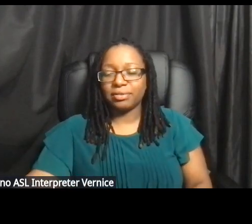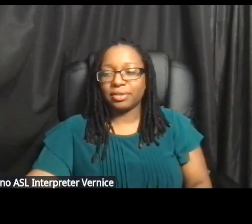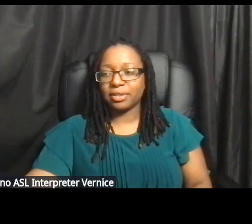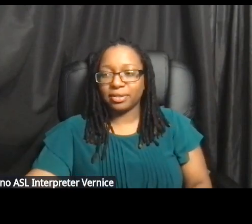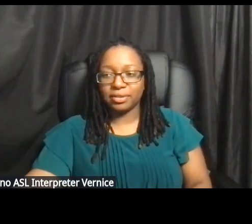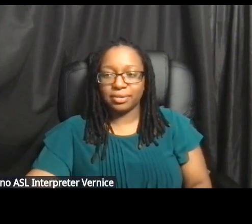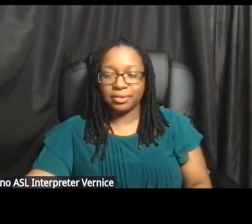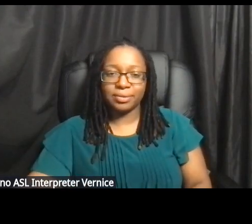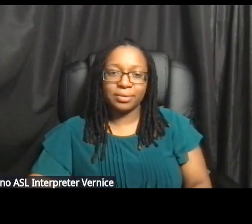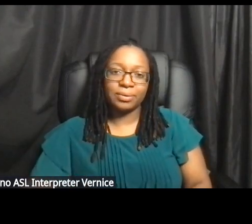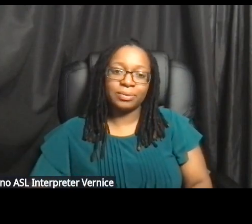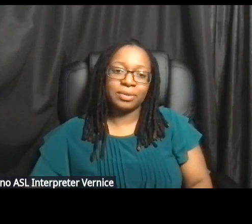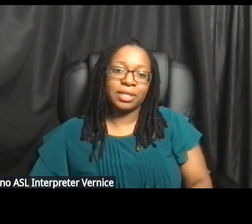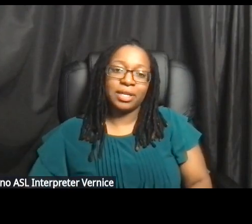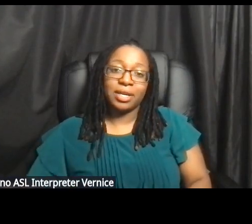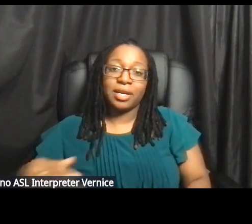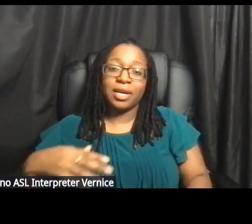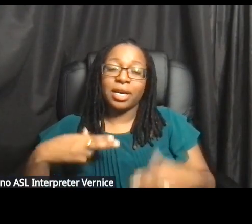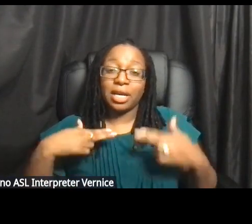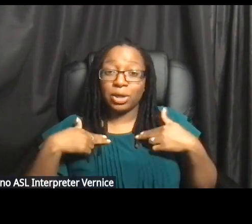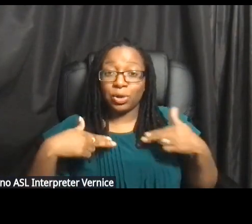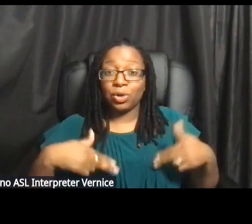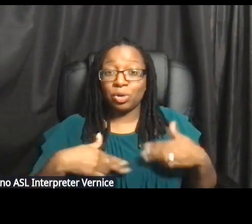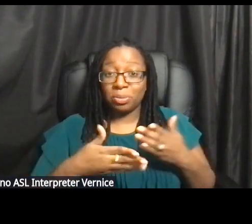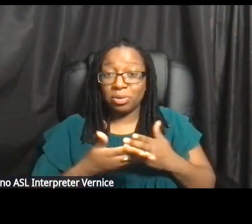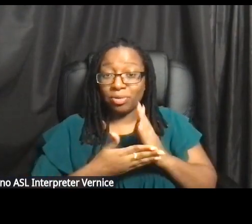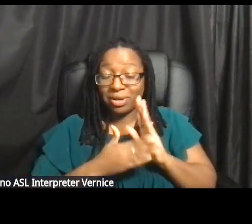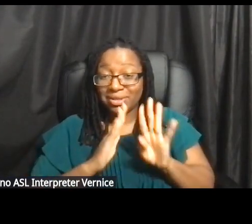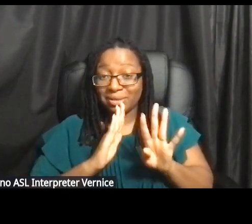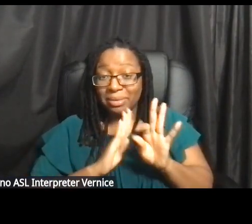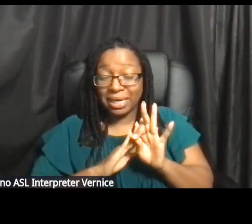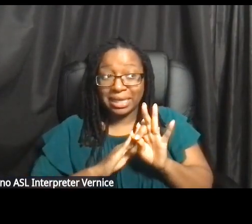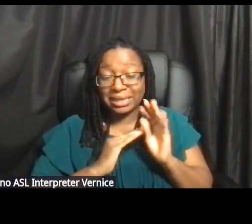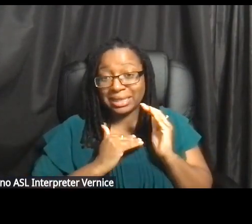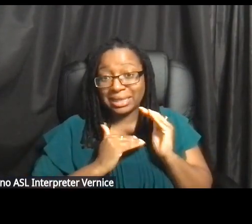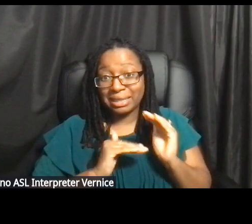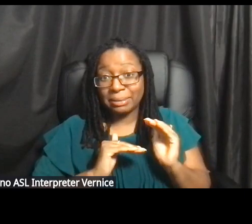human ingenuity is limitless. And